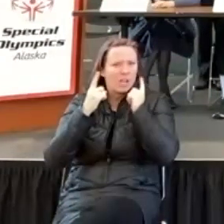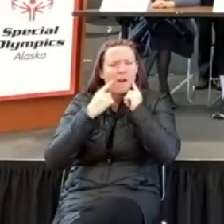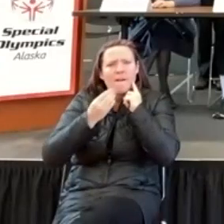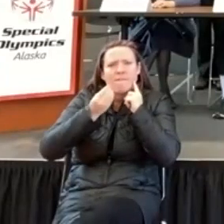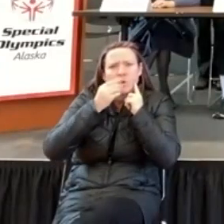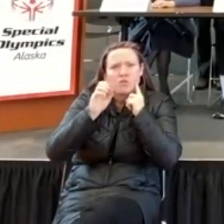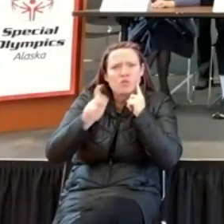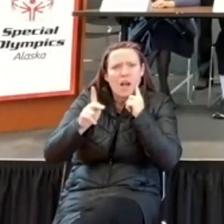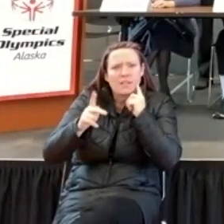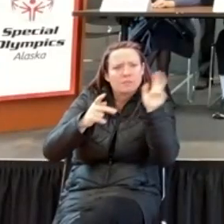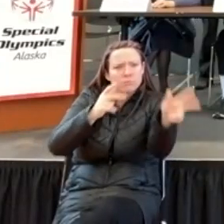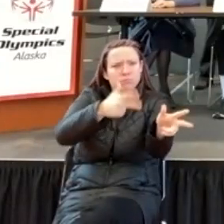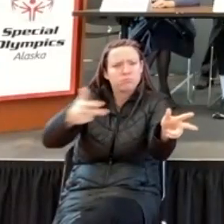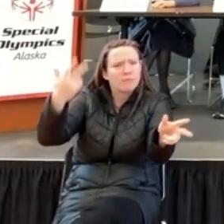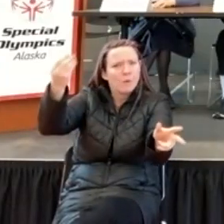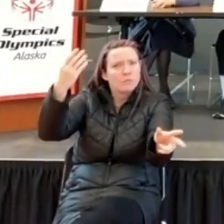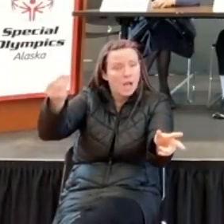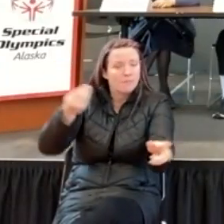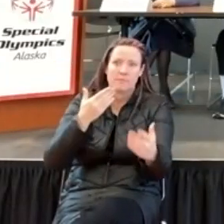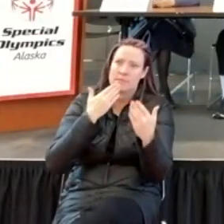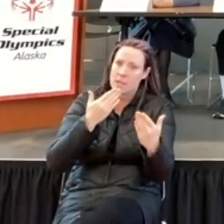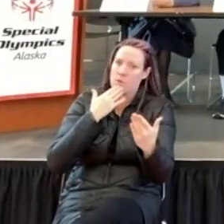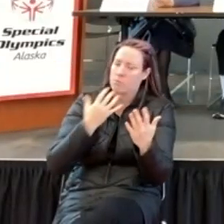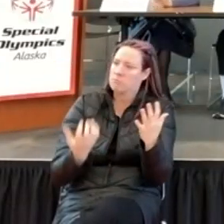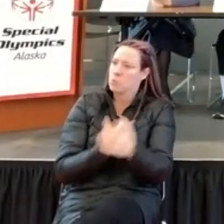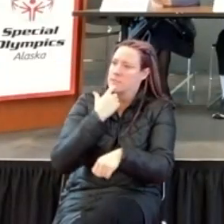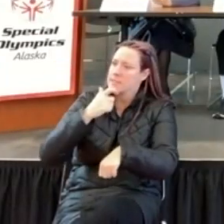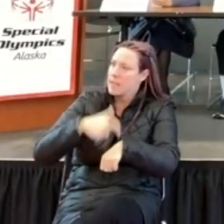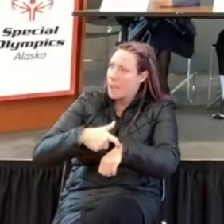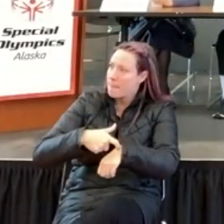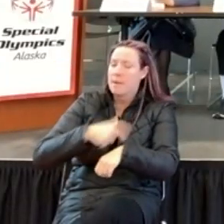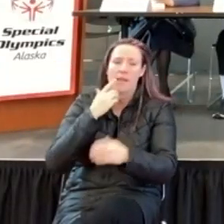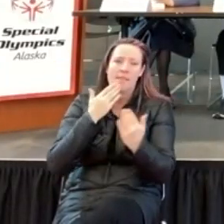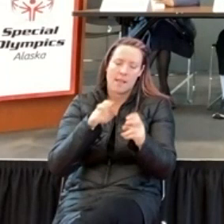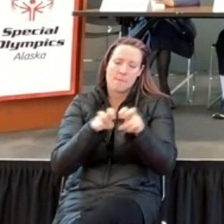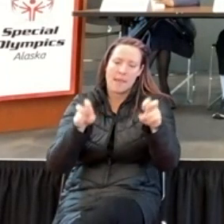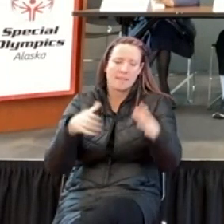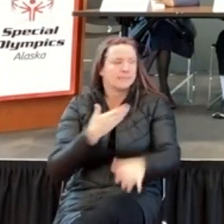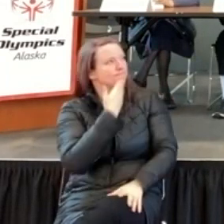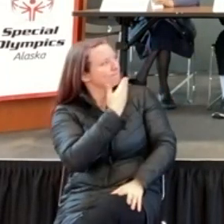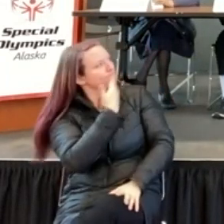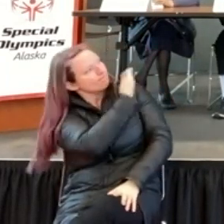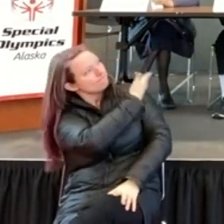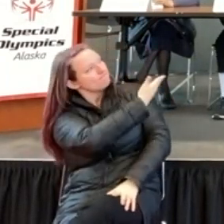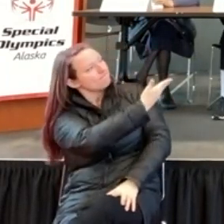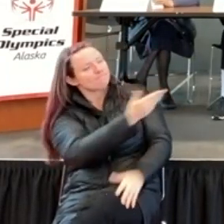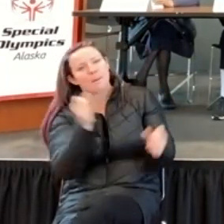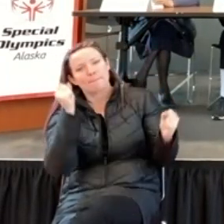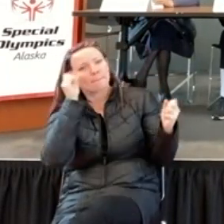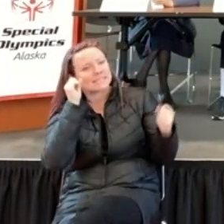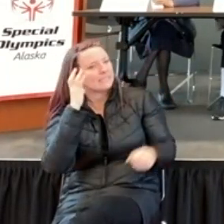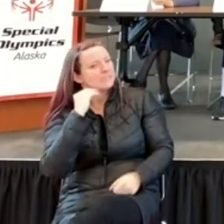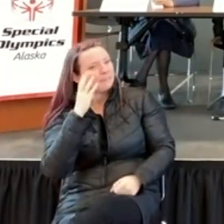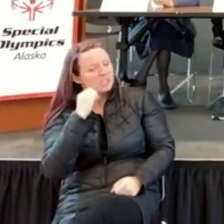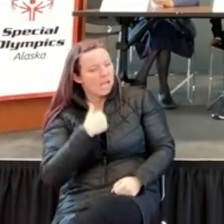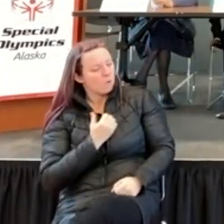trucks somewhere. And I thank you all for your time, and I especially thank the panelists. This was another amazing